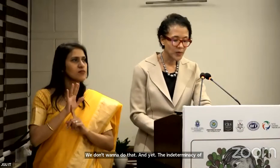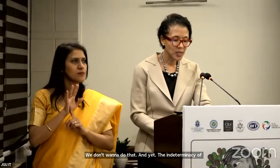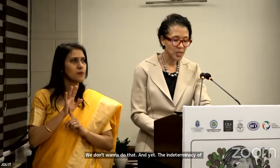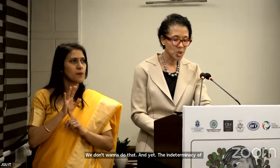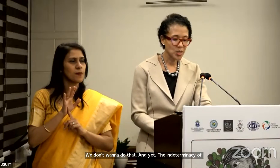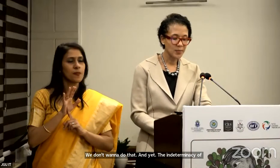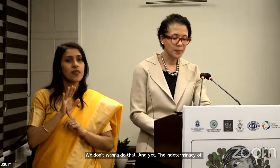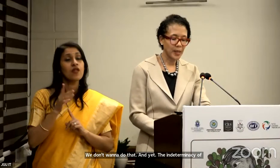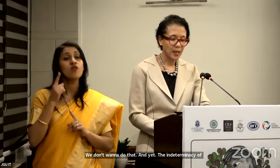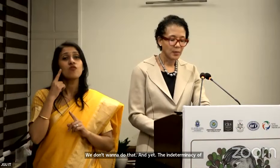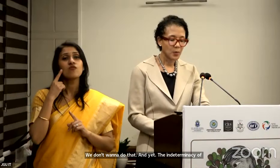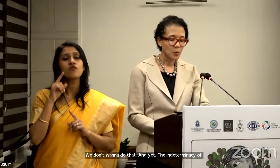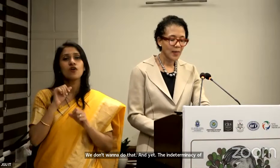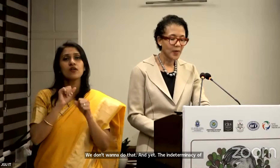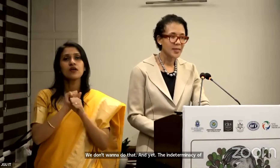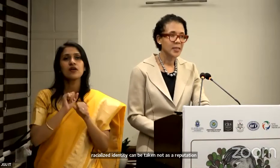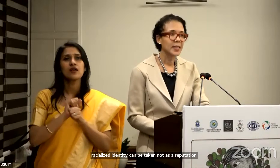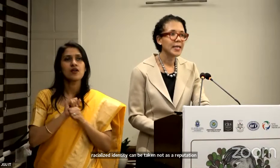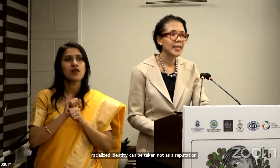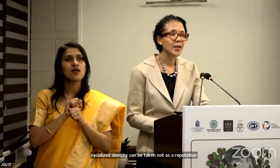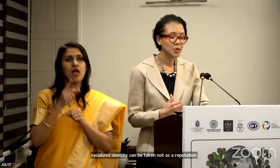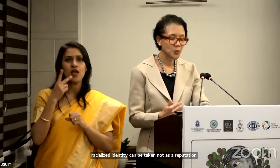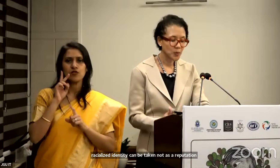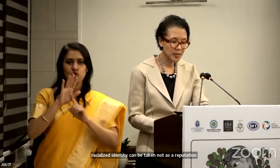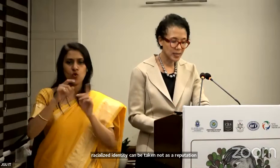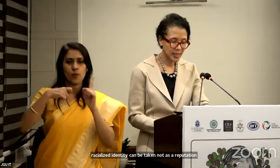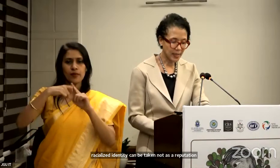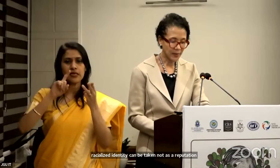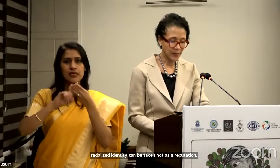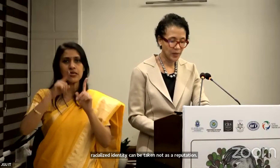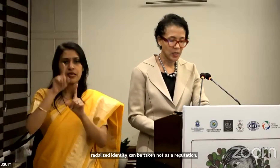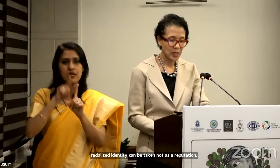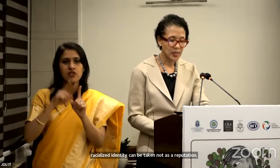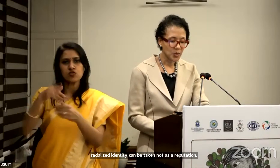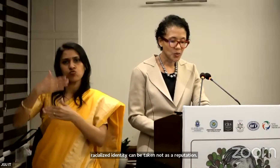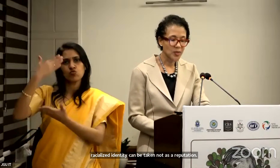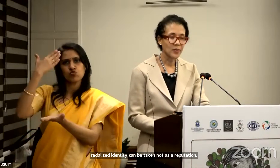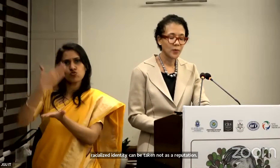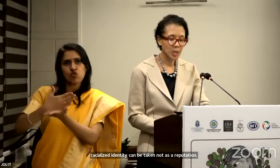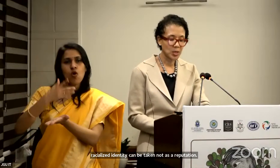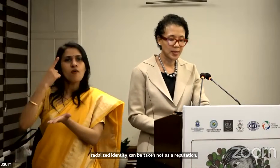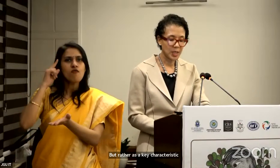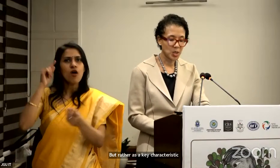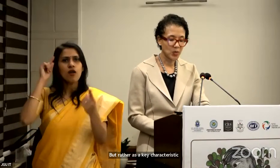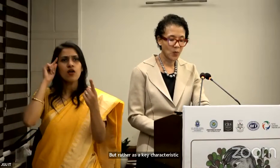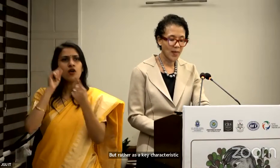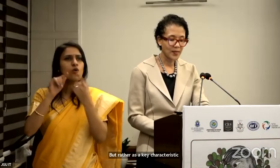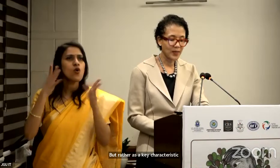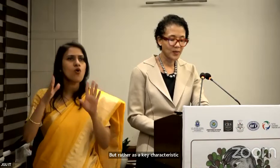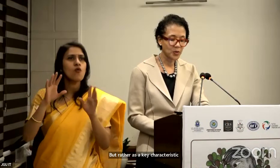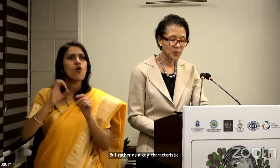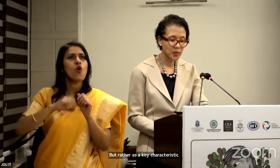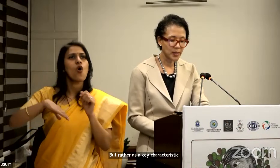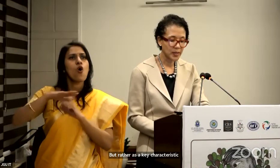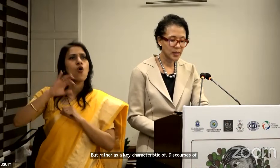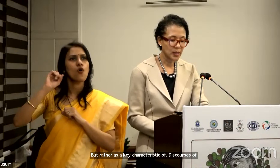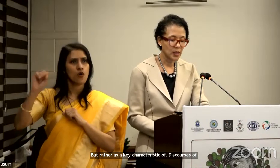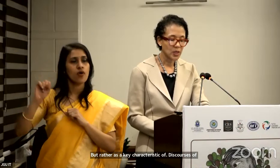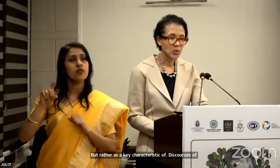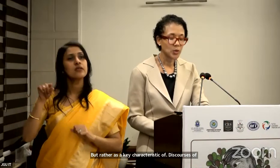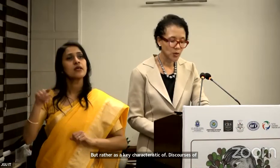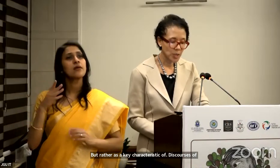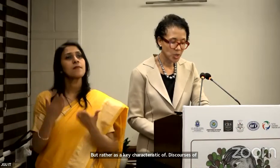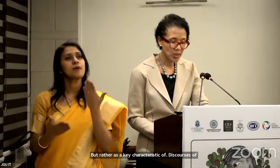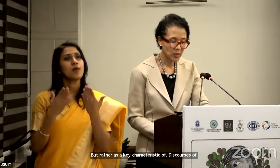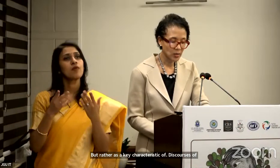as a refutation, but rather as a key characteristic of discourses of racialization, the way that they've contributed